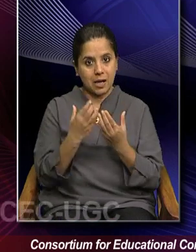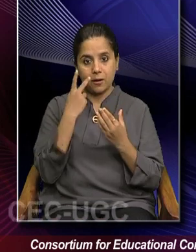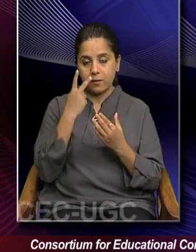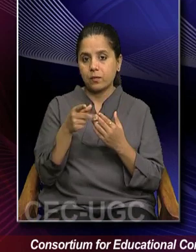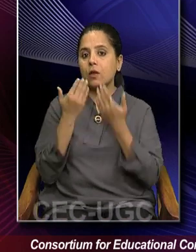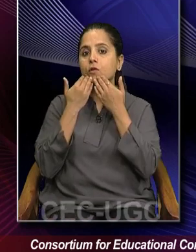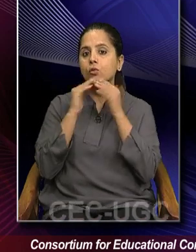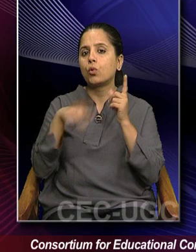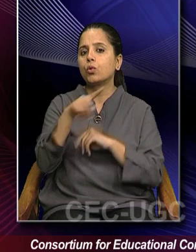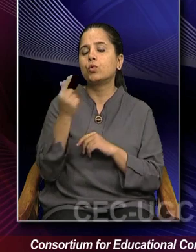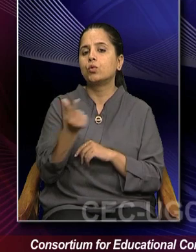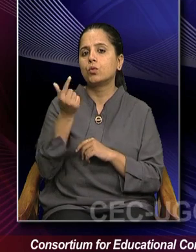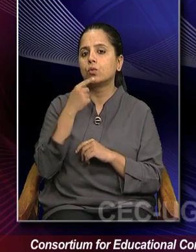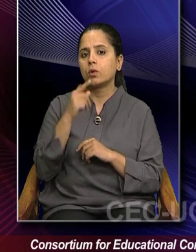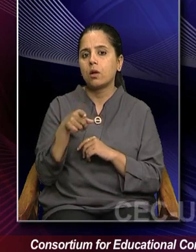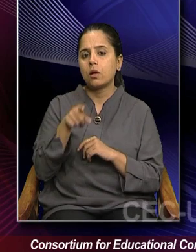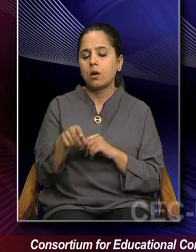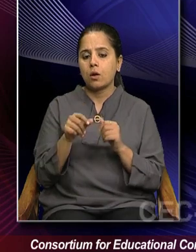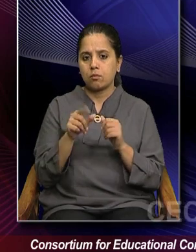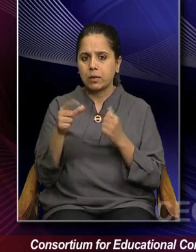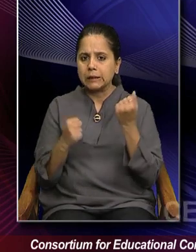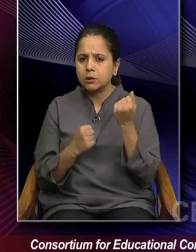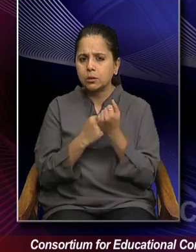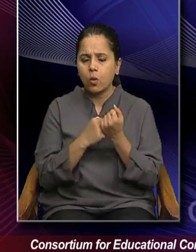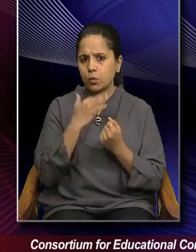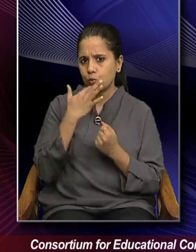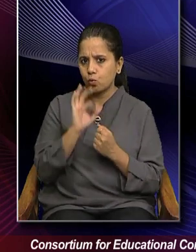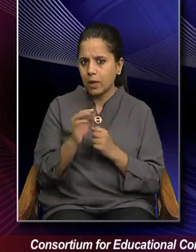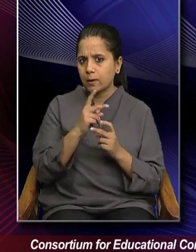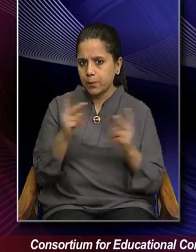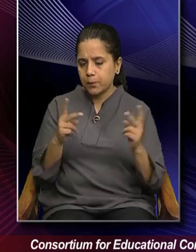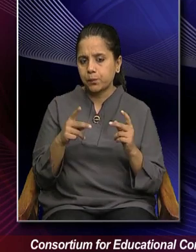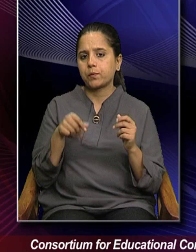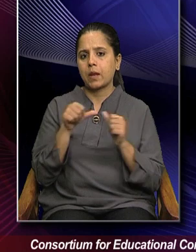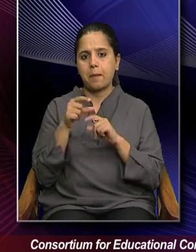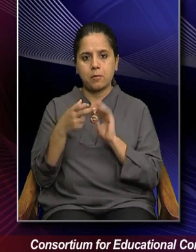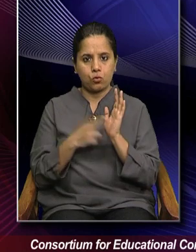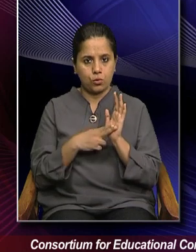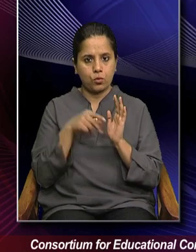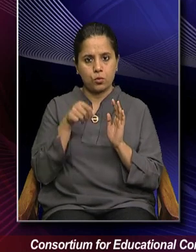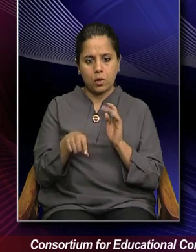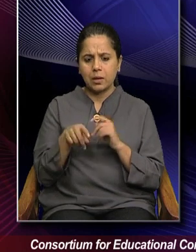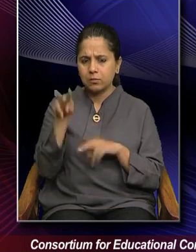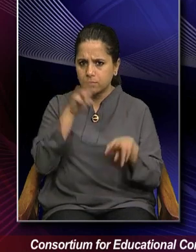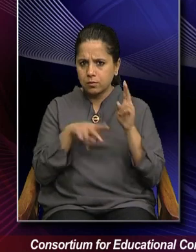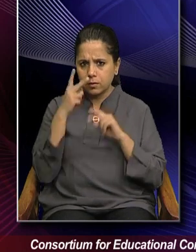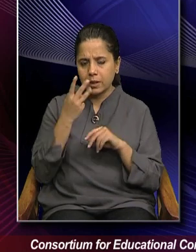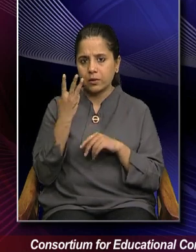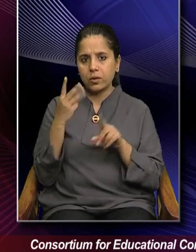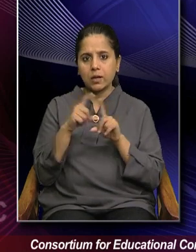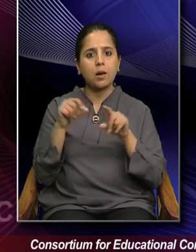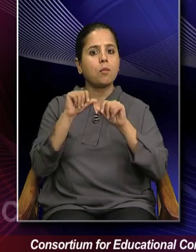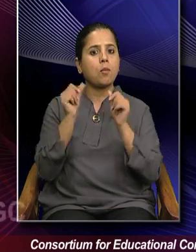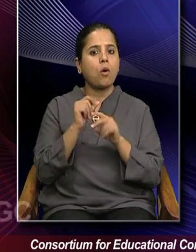the students use an augmented reality application to explore the 3D